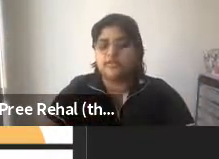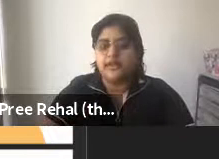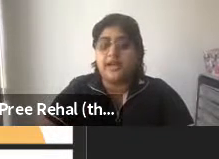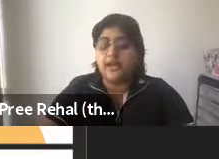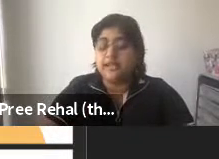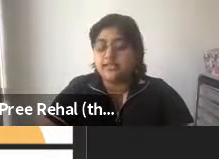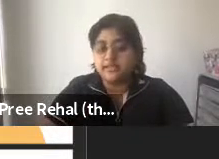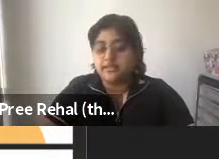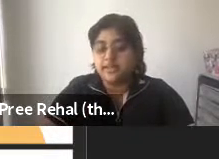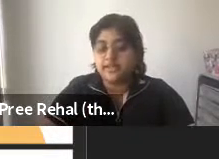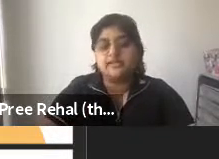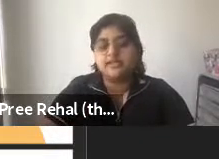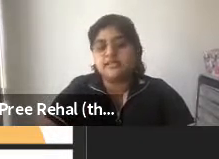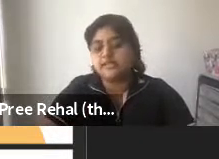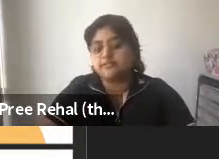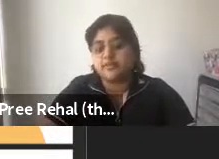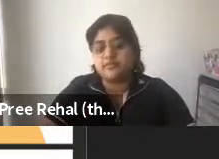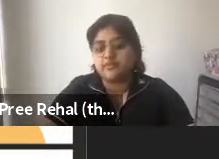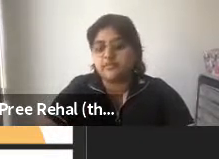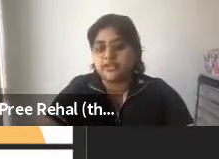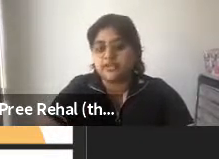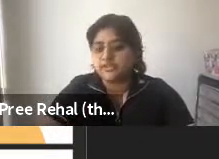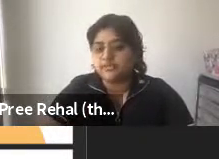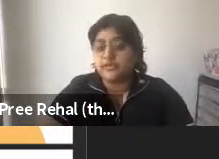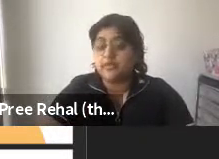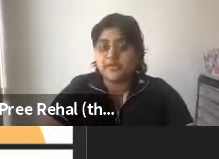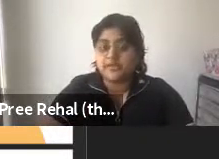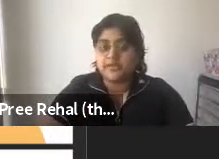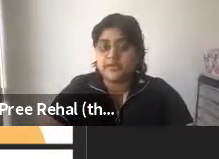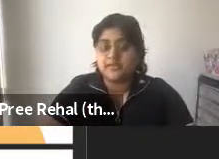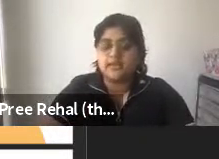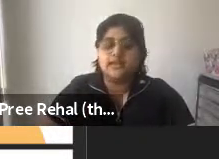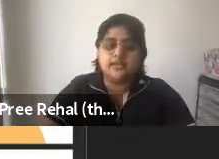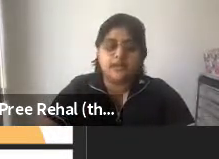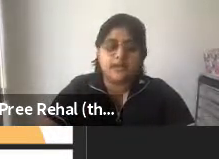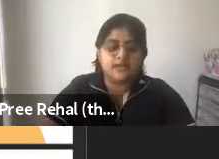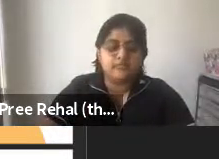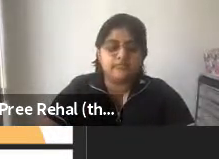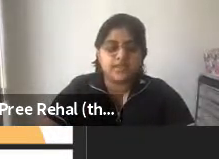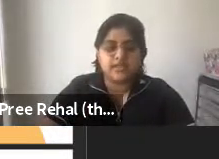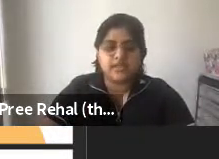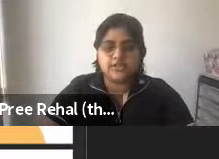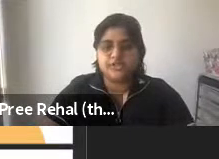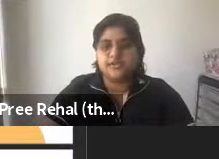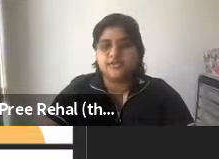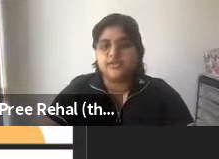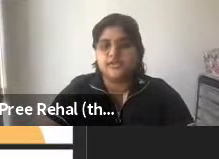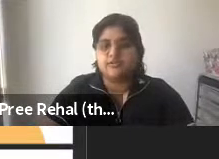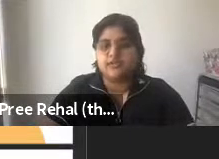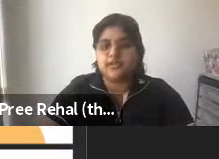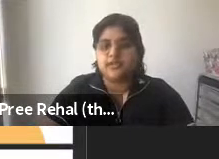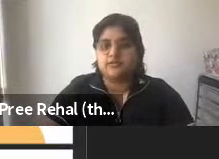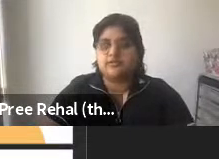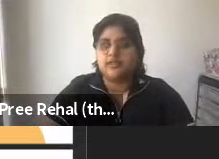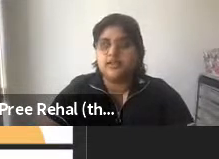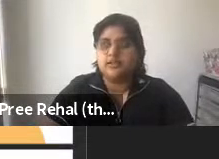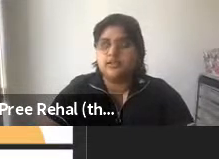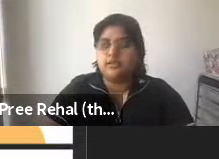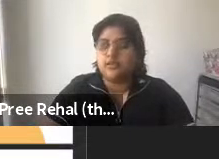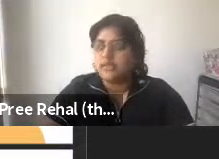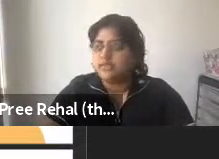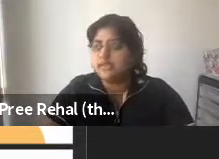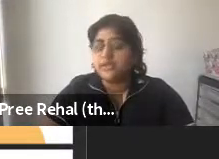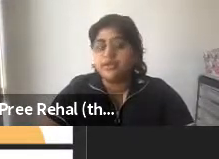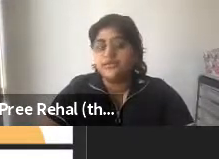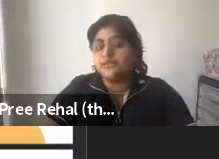about, you know, how I did it and to see if maybe you have questions about that process. And kind of sharing some of